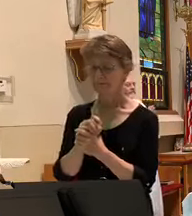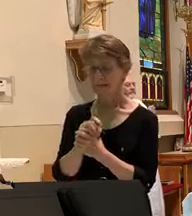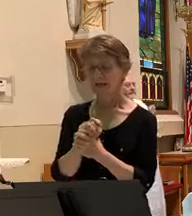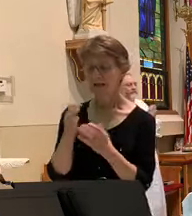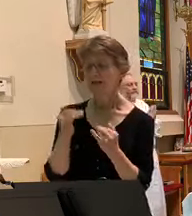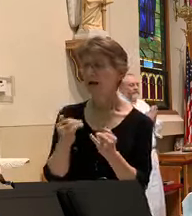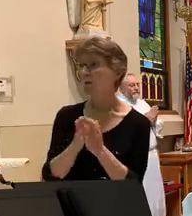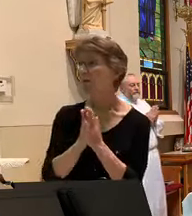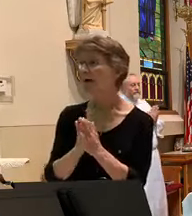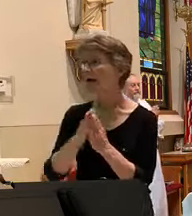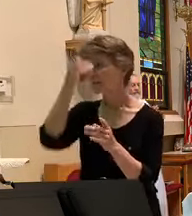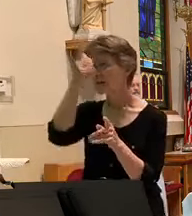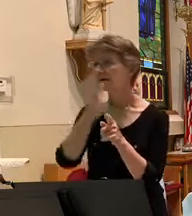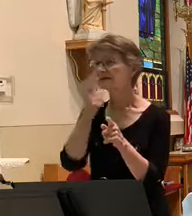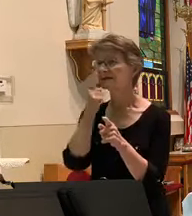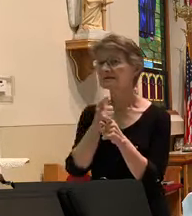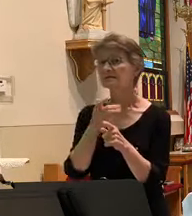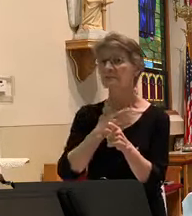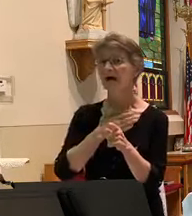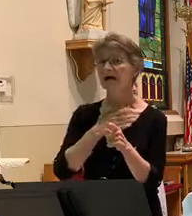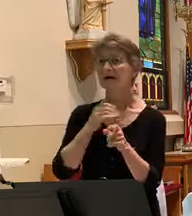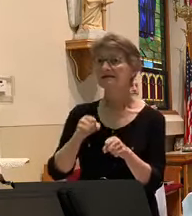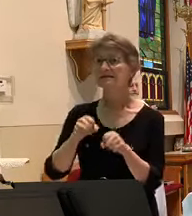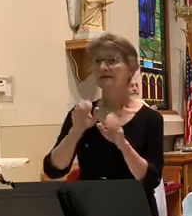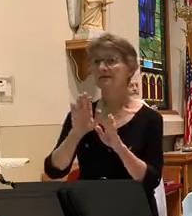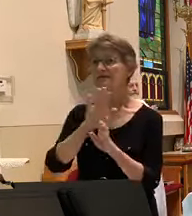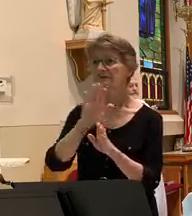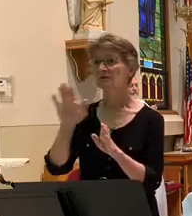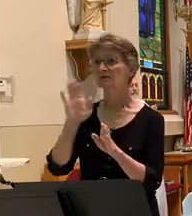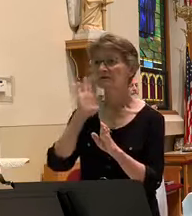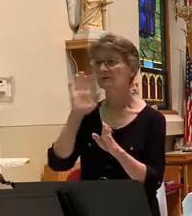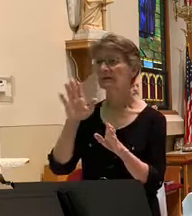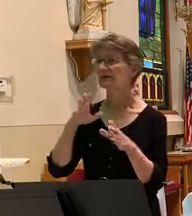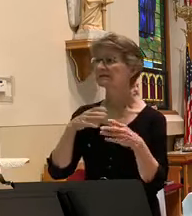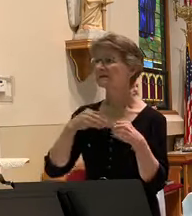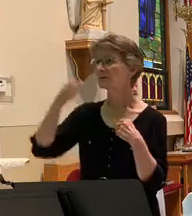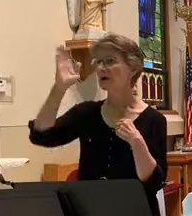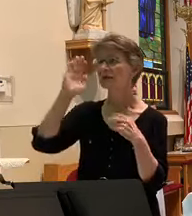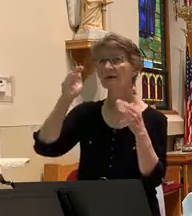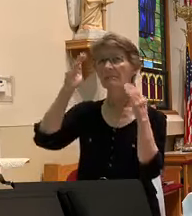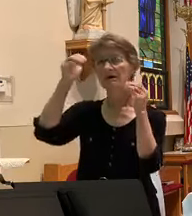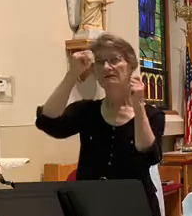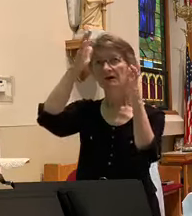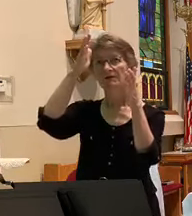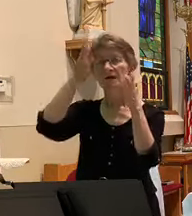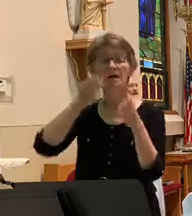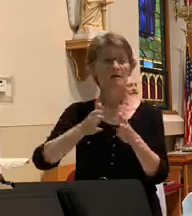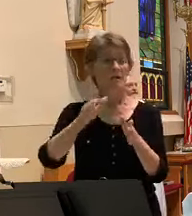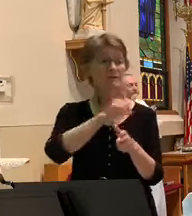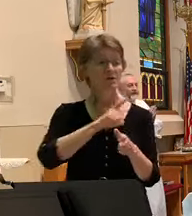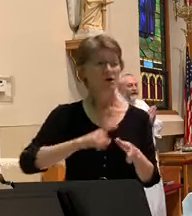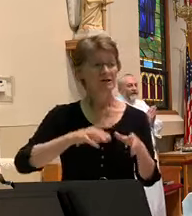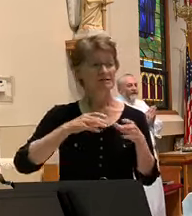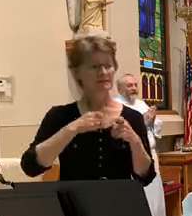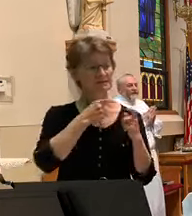Pray, brothers and sisters, that my sacrifice and yours may be acceptable to God, the Almighty Father.